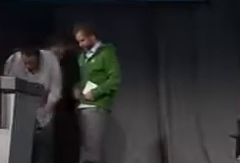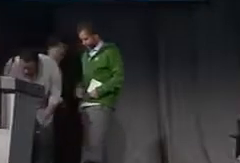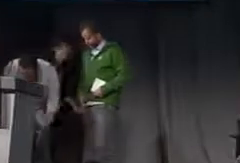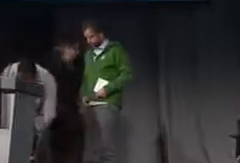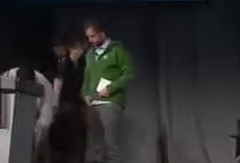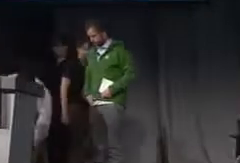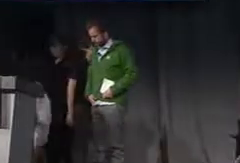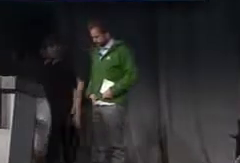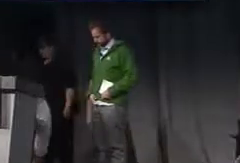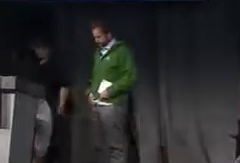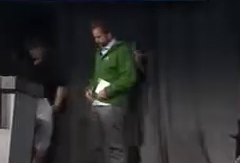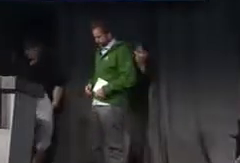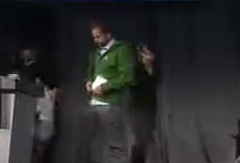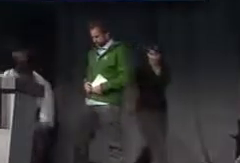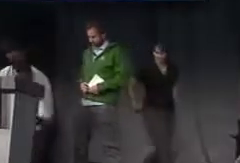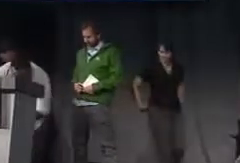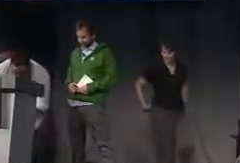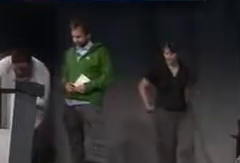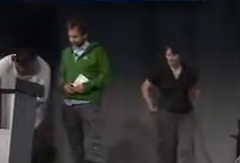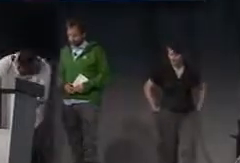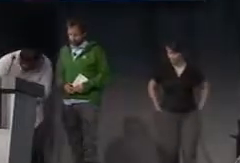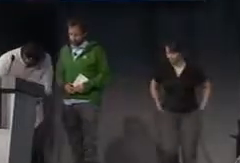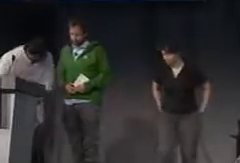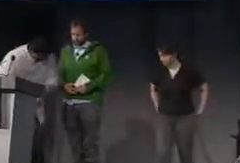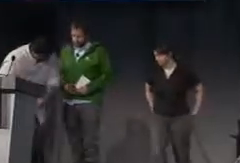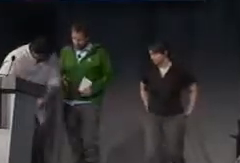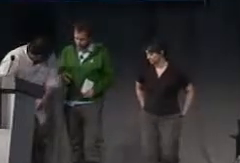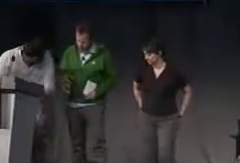Thank you